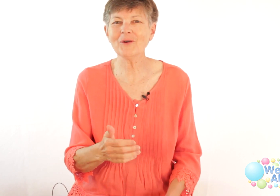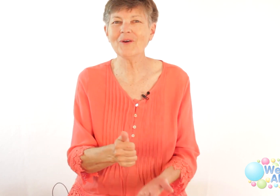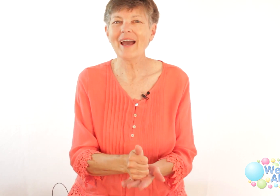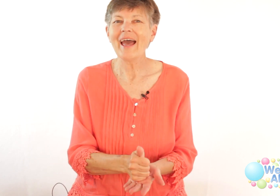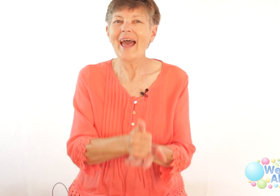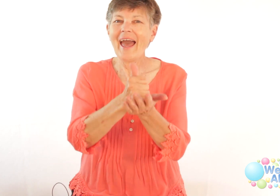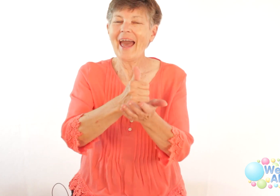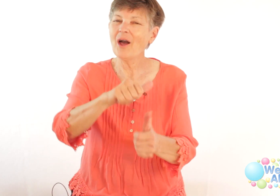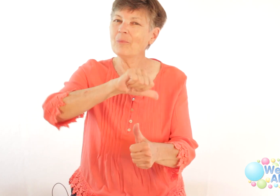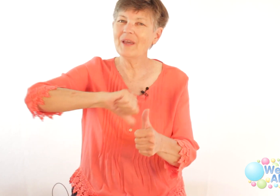I